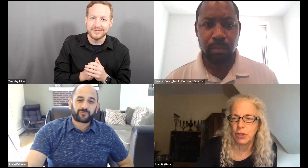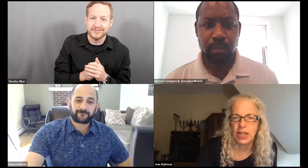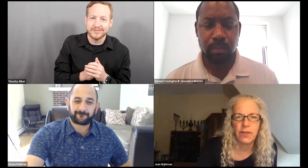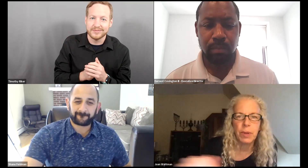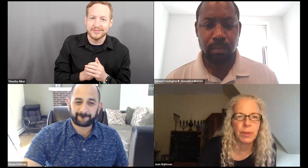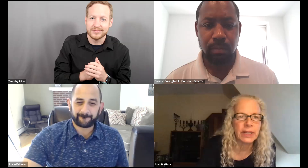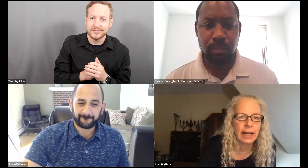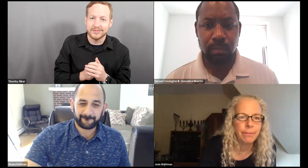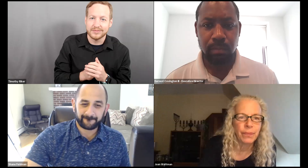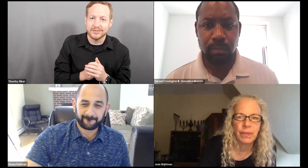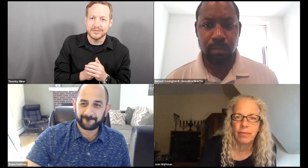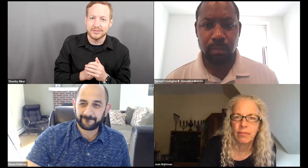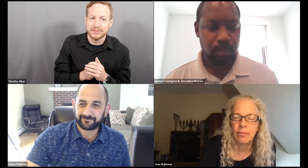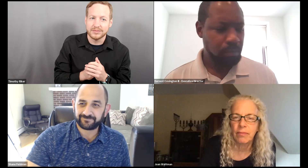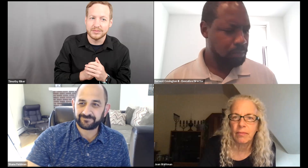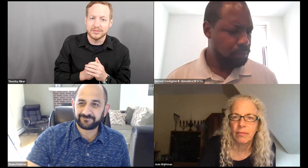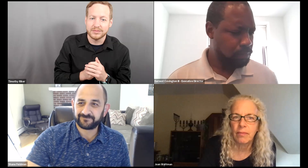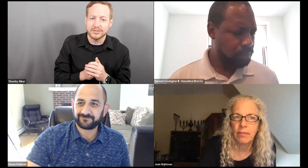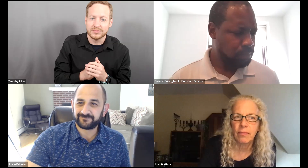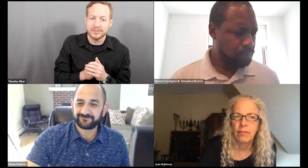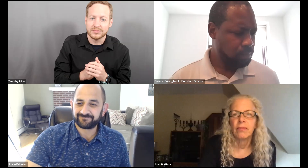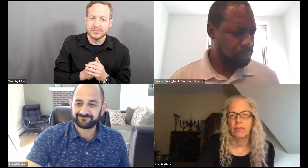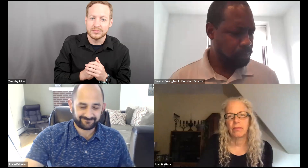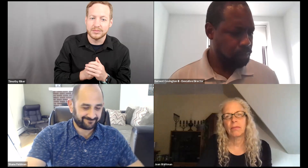I'm waiting, I'm just giving people time.